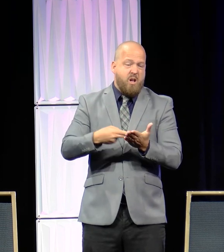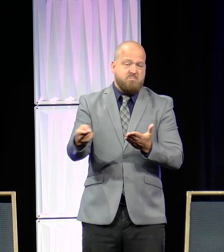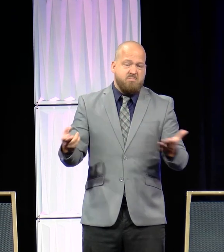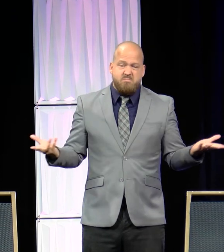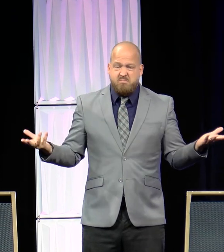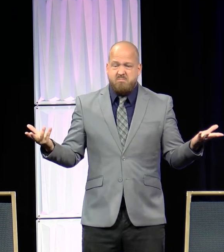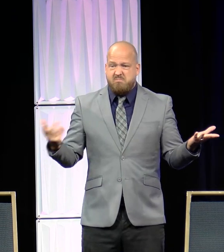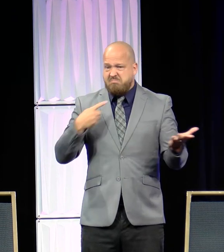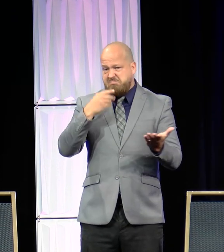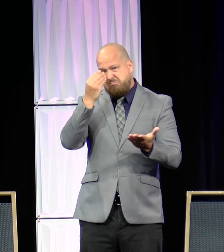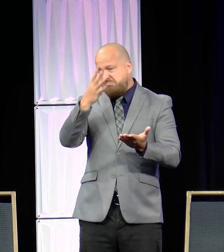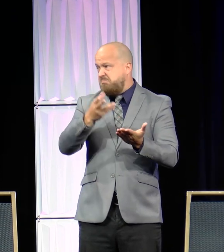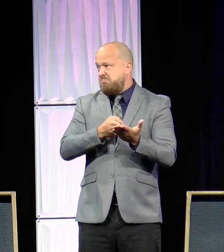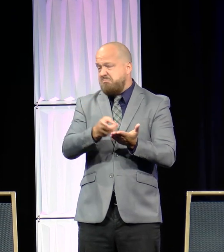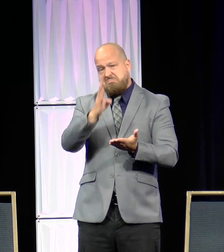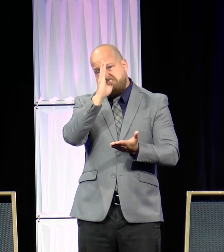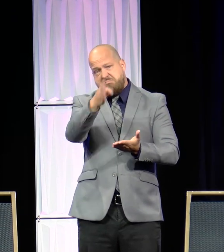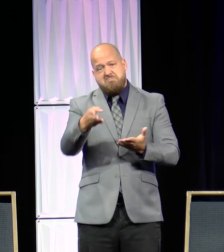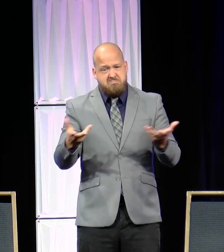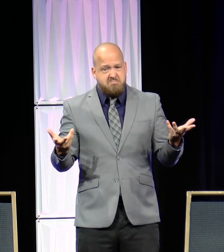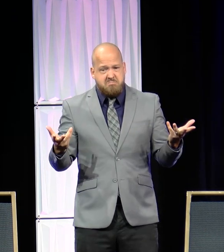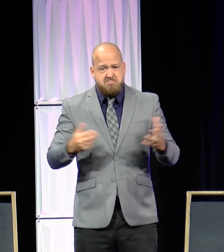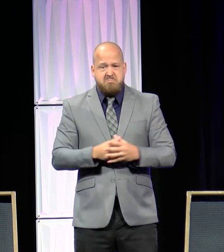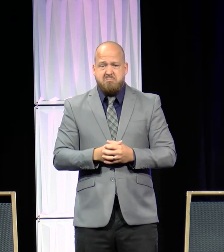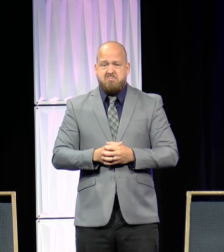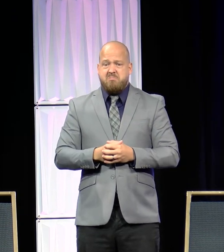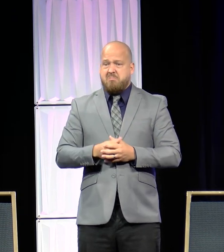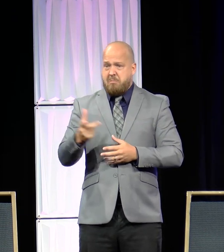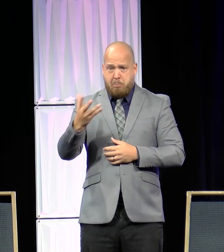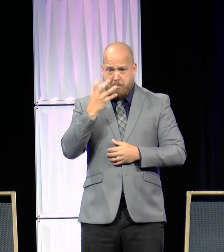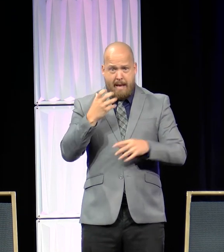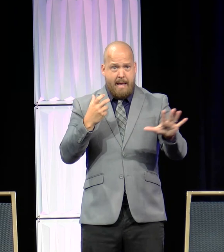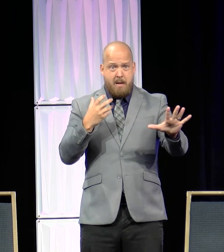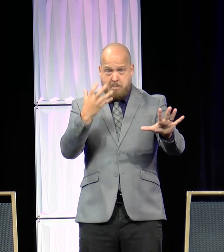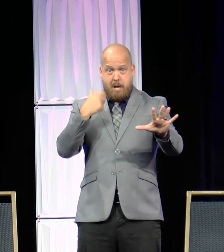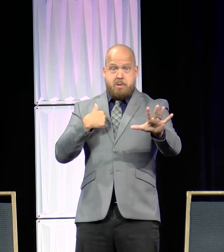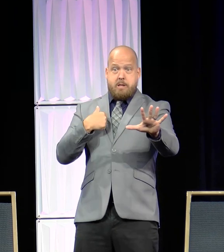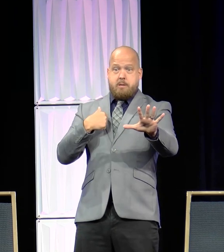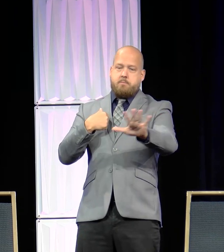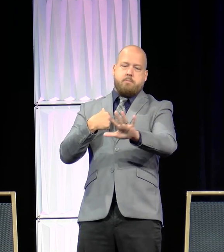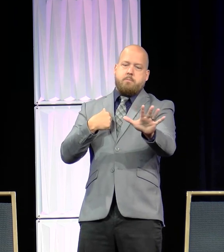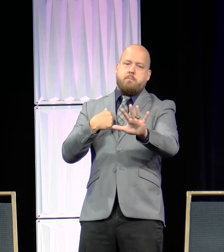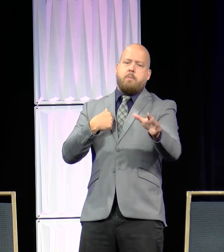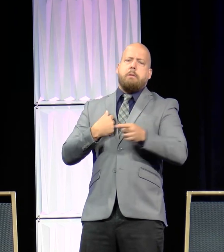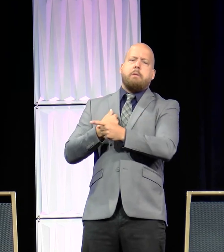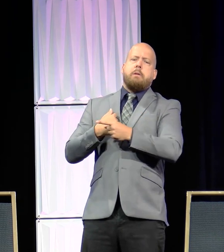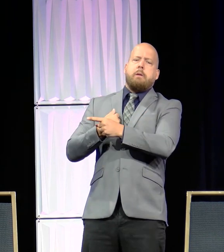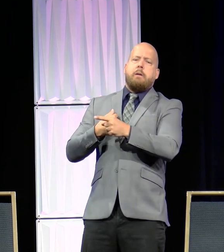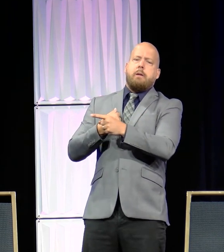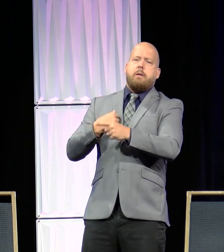if you want to be mad at David. Don't be mad at me, be mad at David.